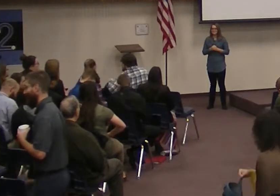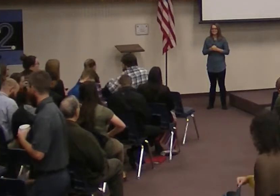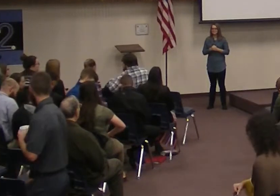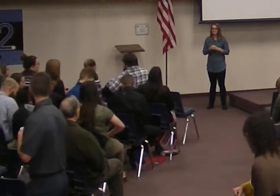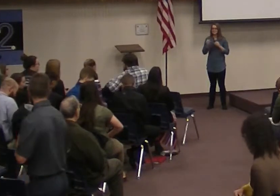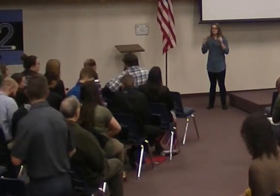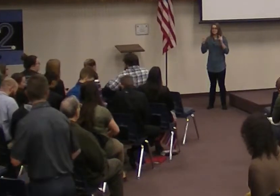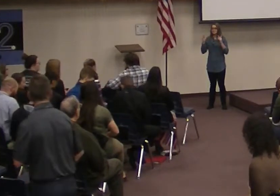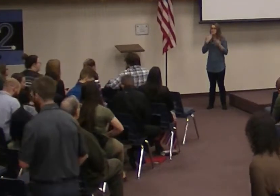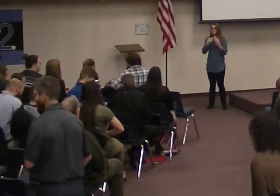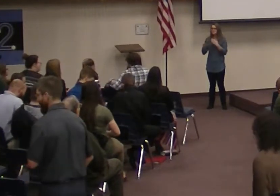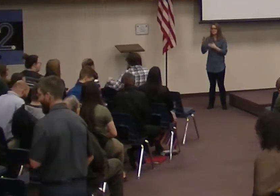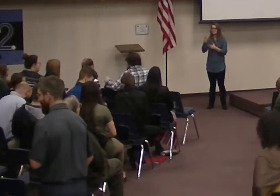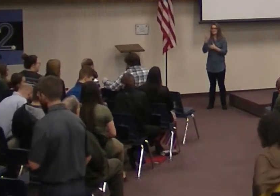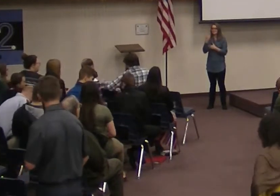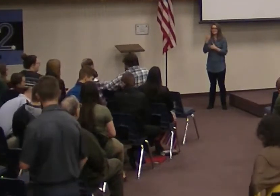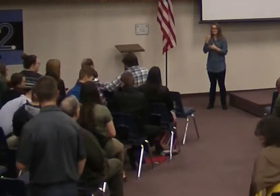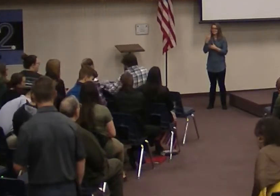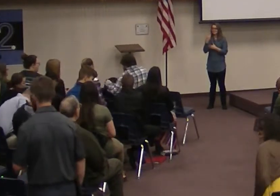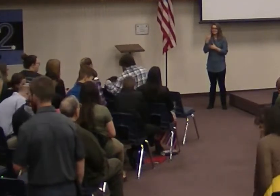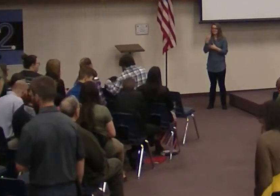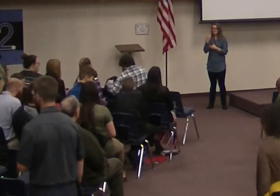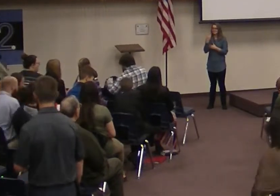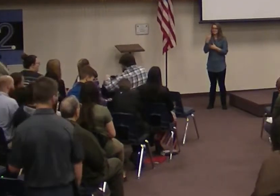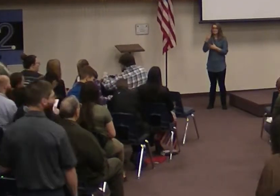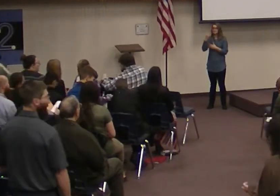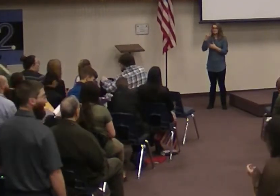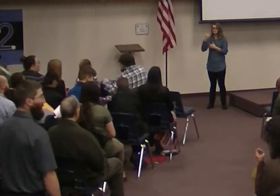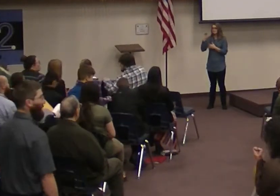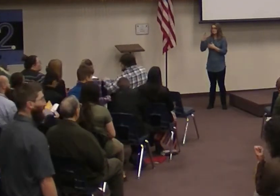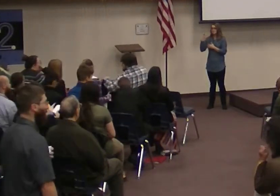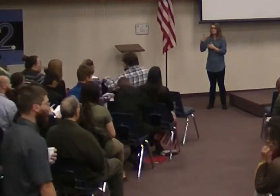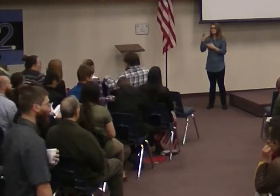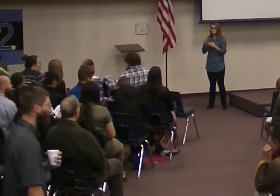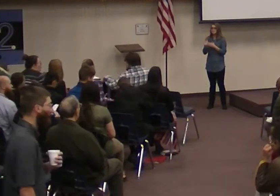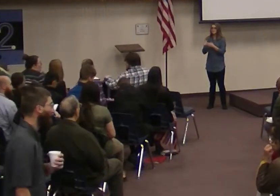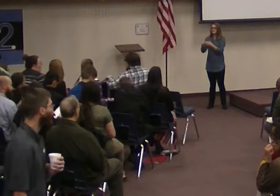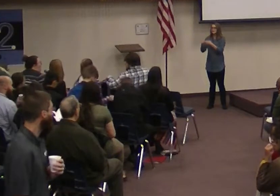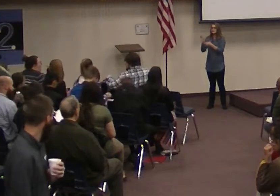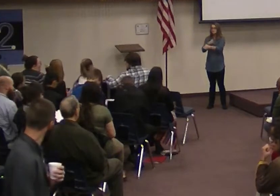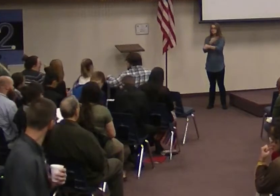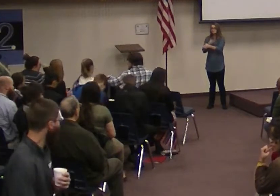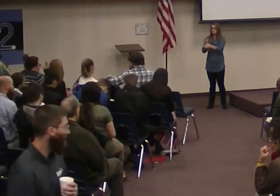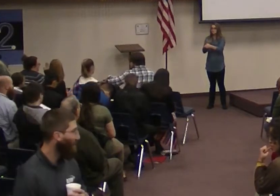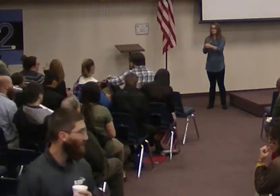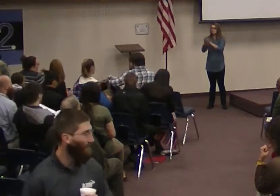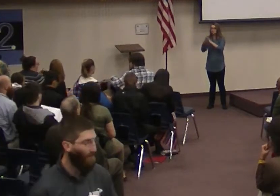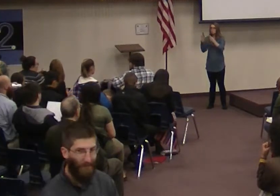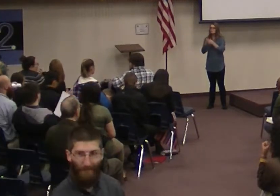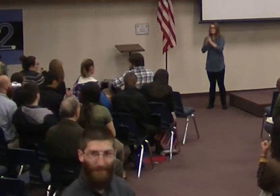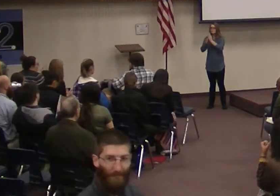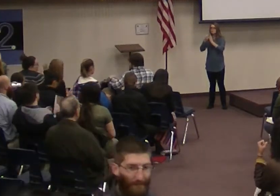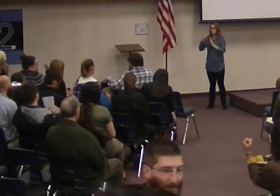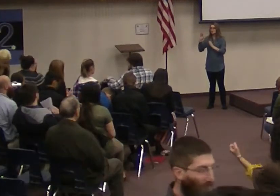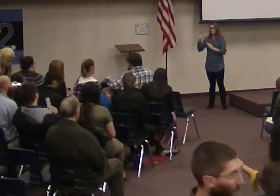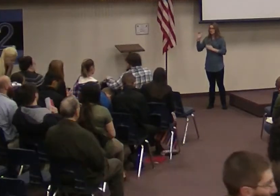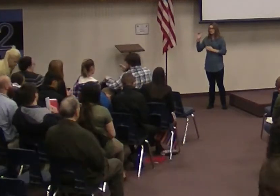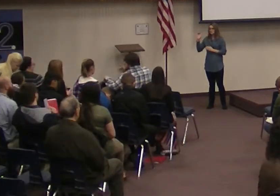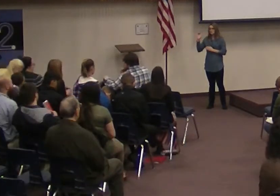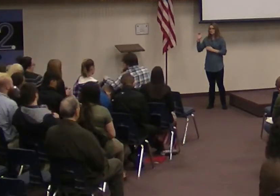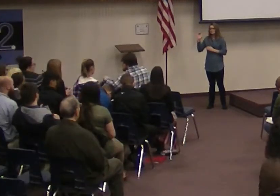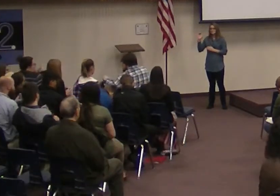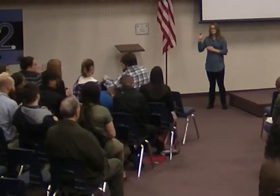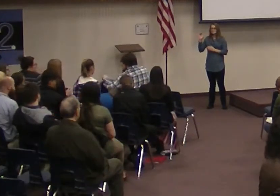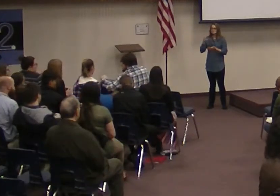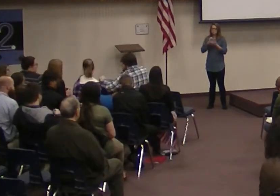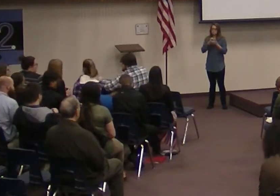All right. Good morning. Tim Kennard's going to lead our song in a moment. Our opening prayer will be Eric Bishop. And